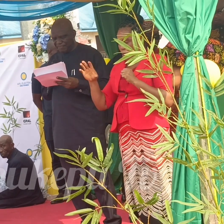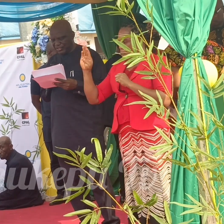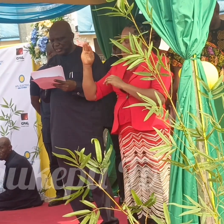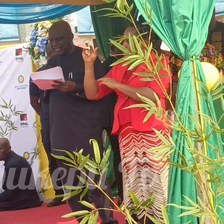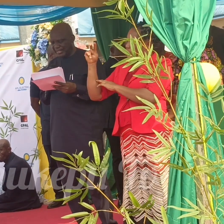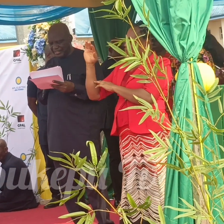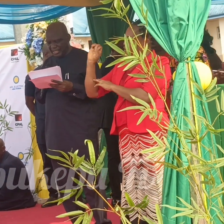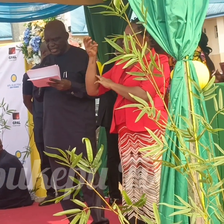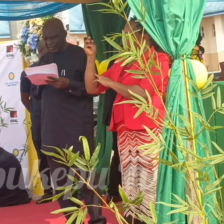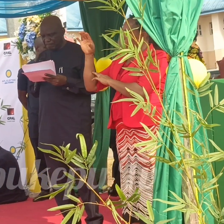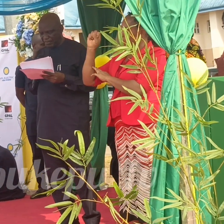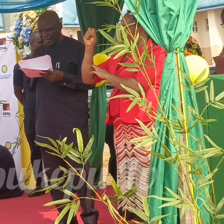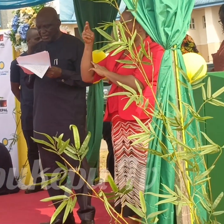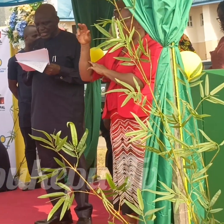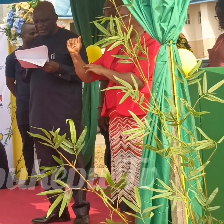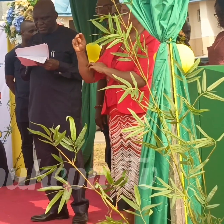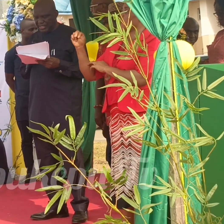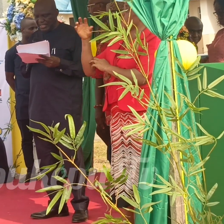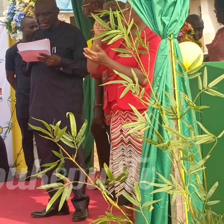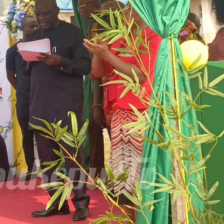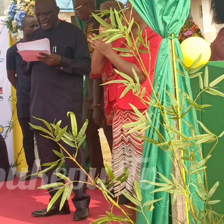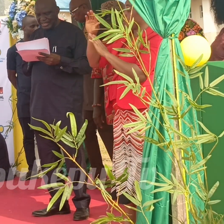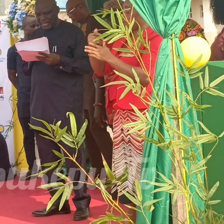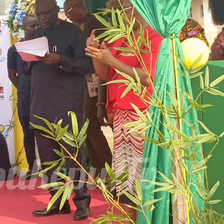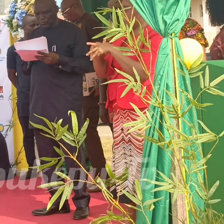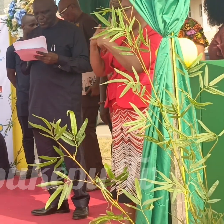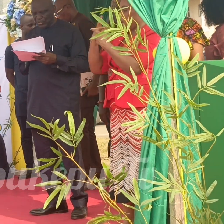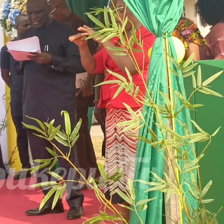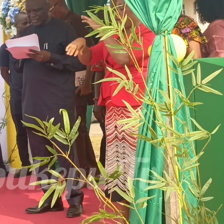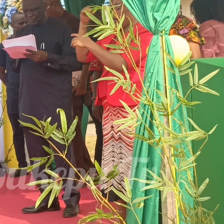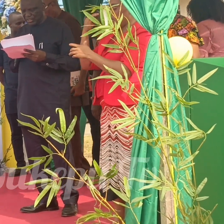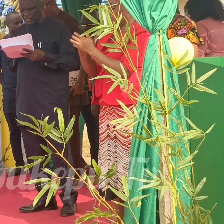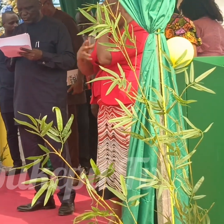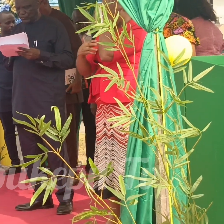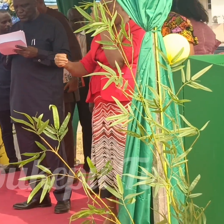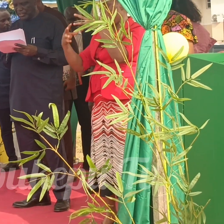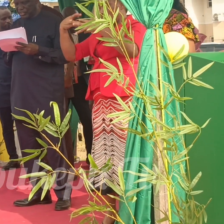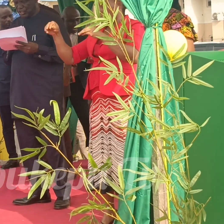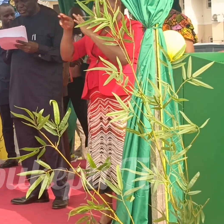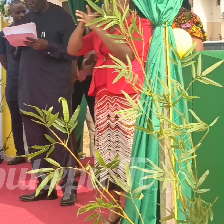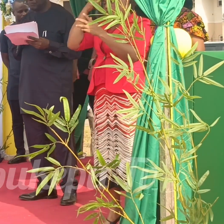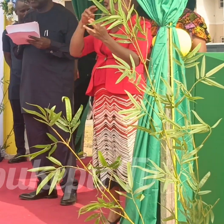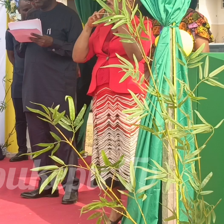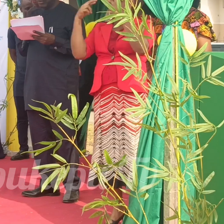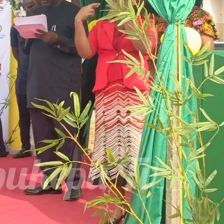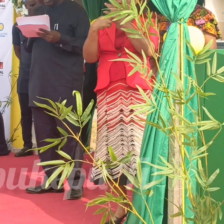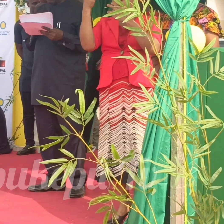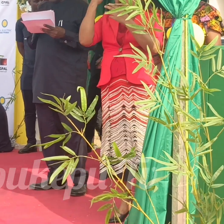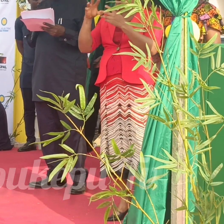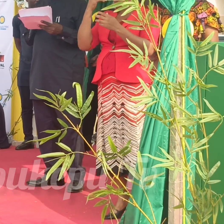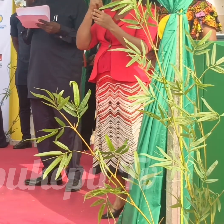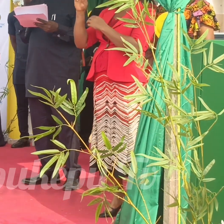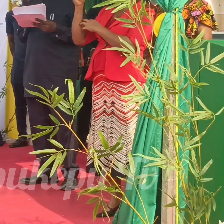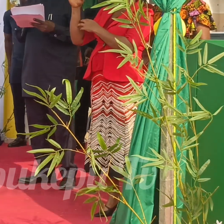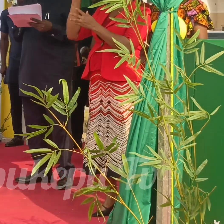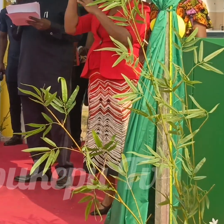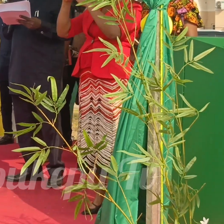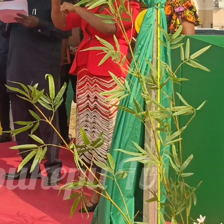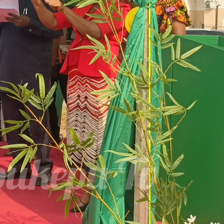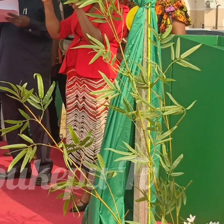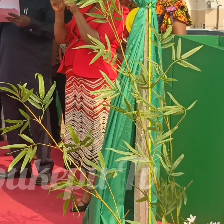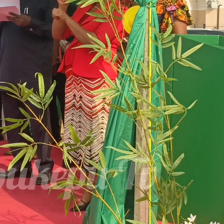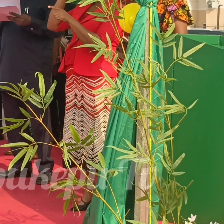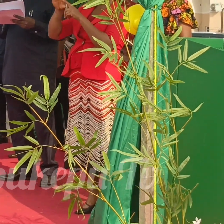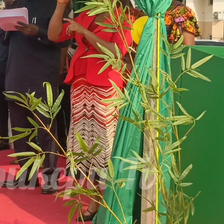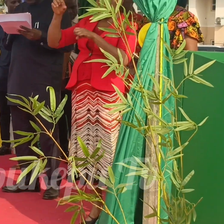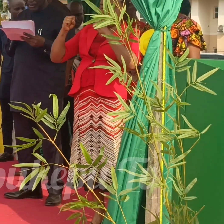Babatunde Fashola, SAN, that mediated an out-of-court settlement for the return of the ring-fenced area to